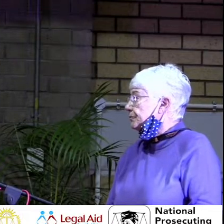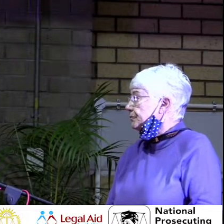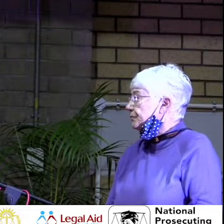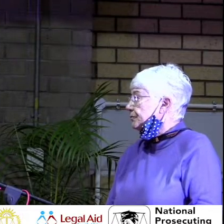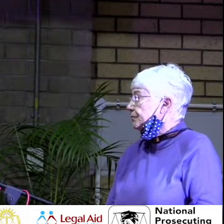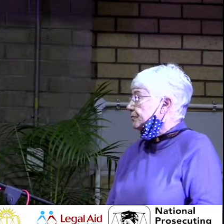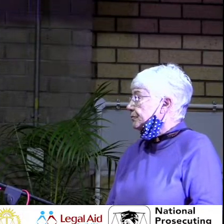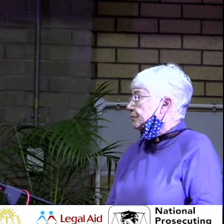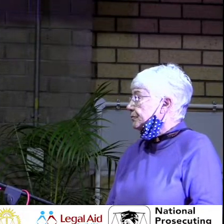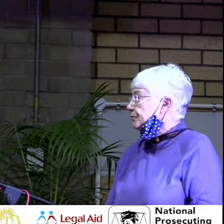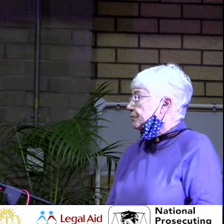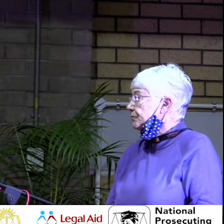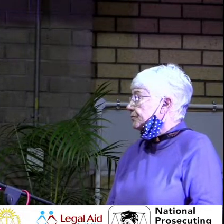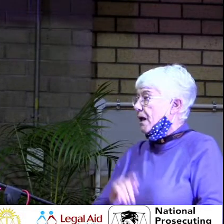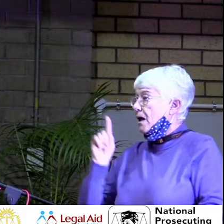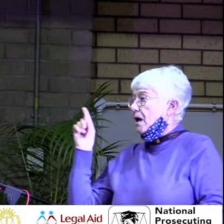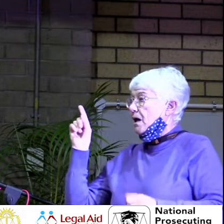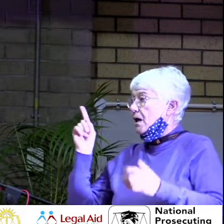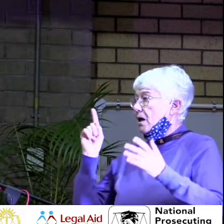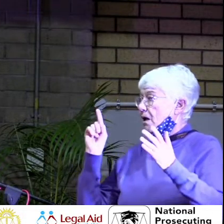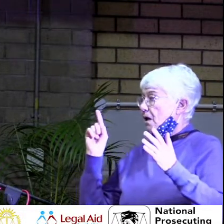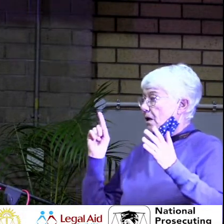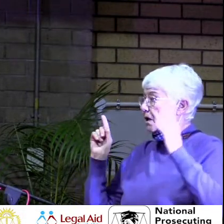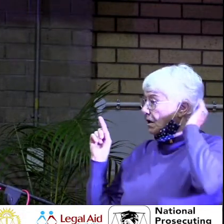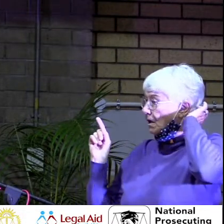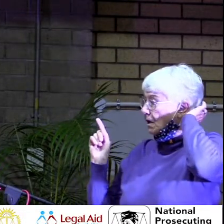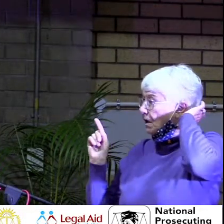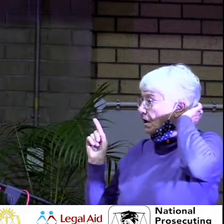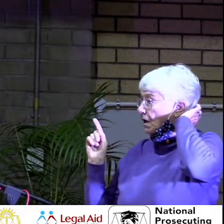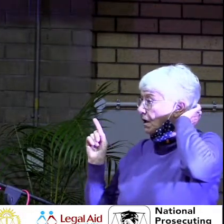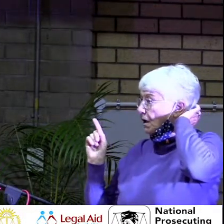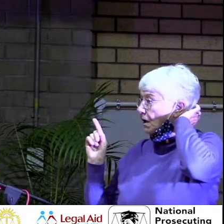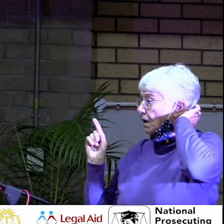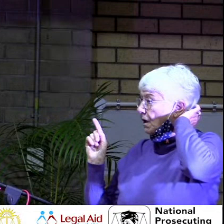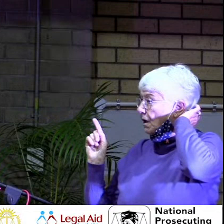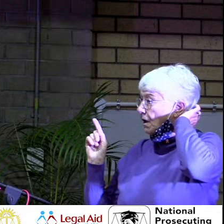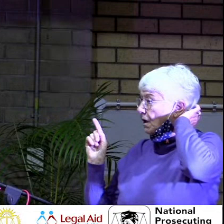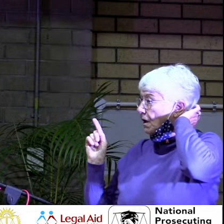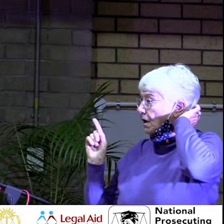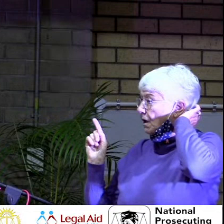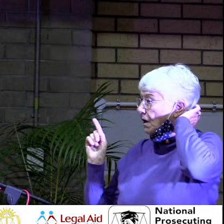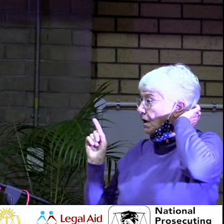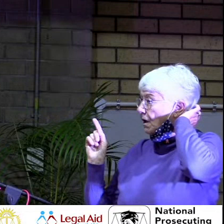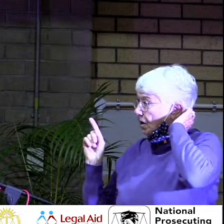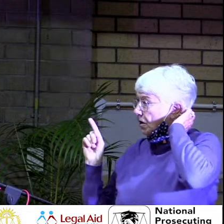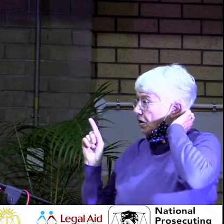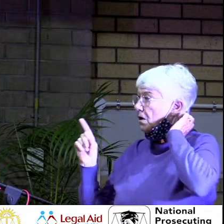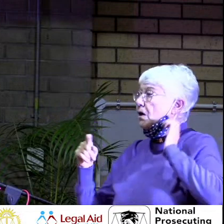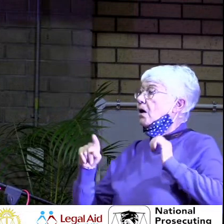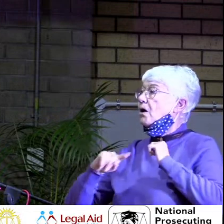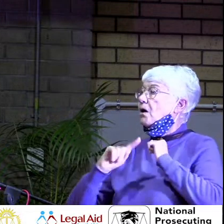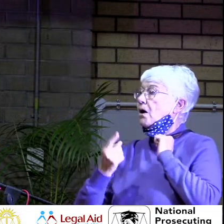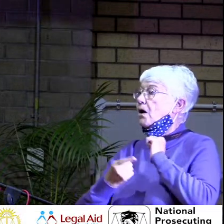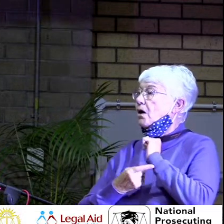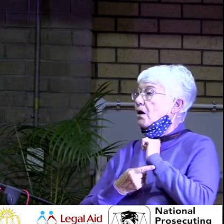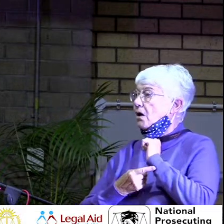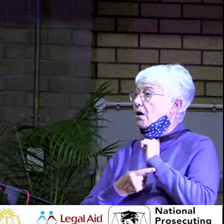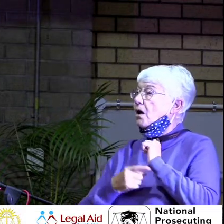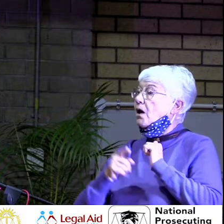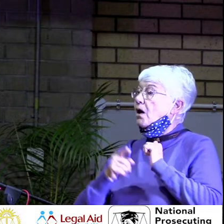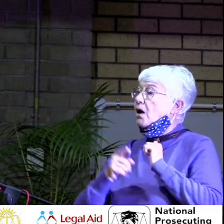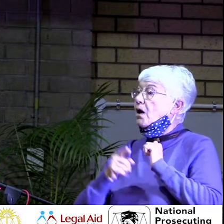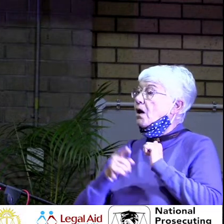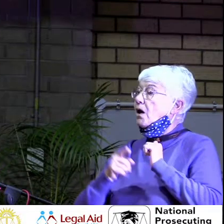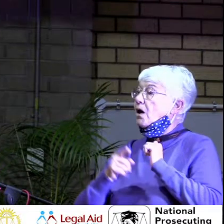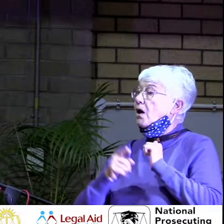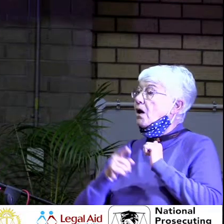family with progress. Lastly, in second last, also we have the rights of the victims. You